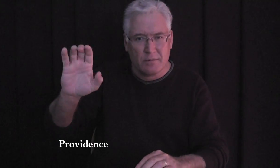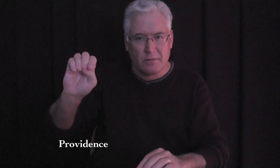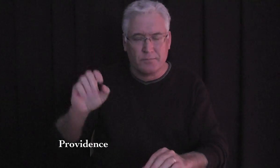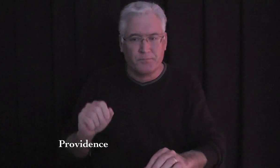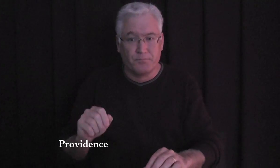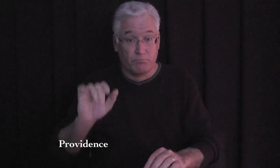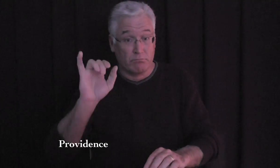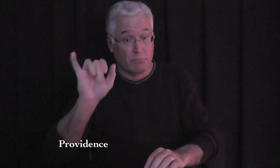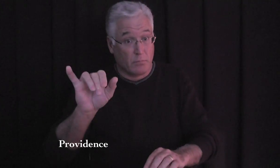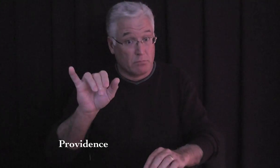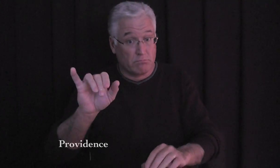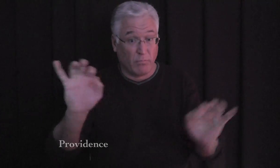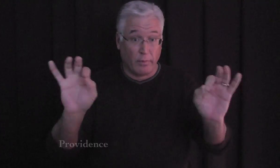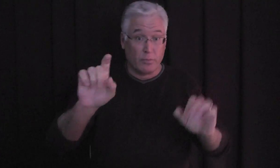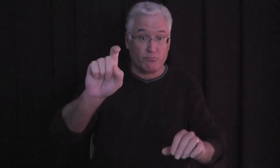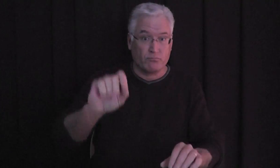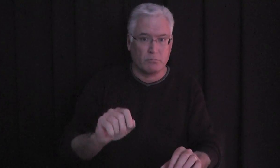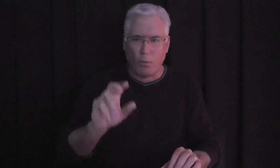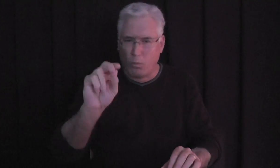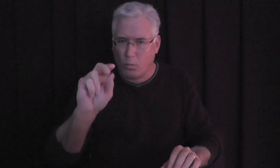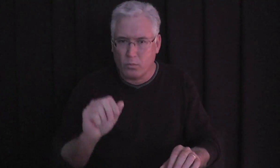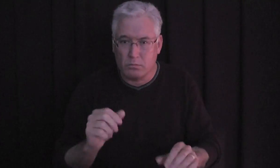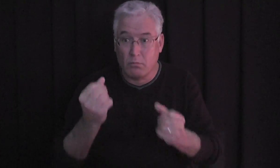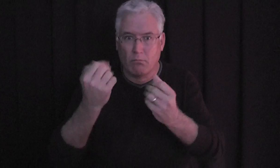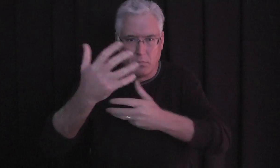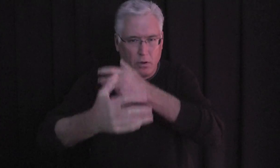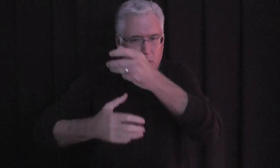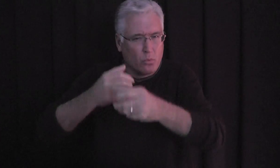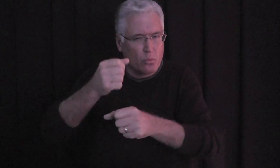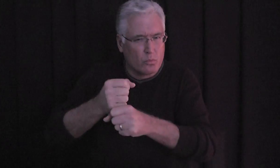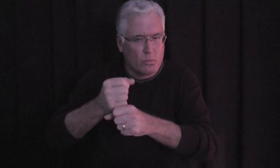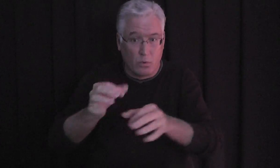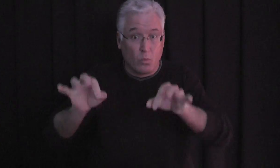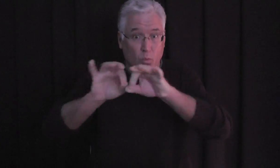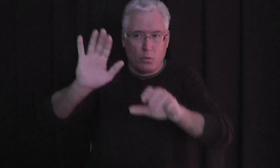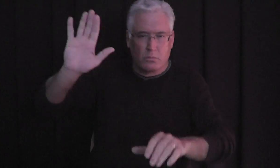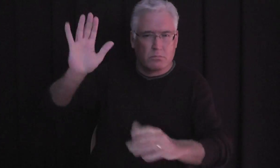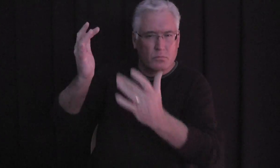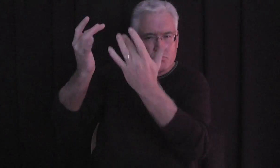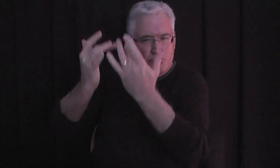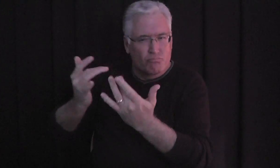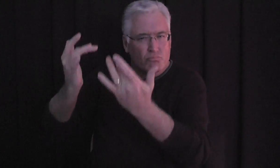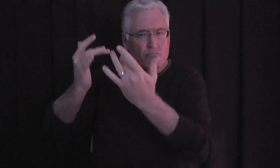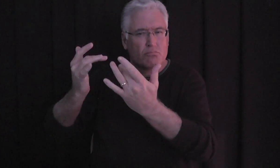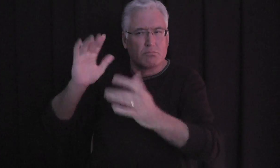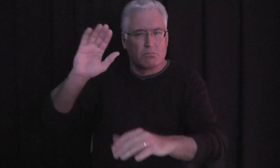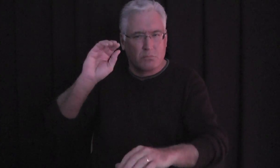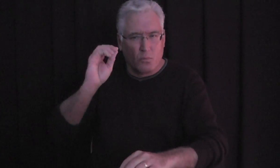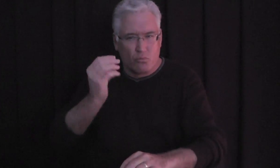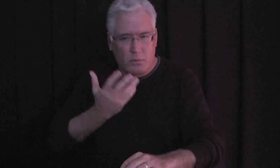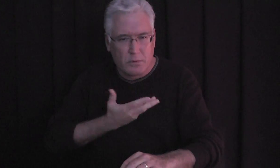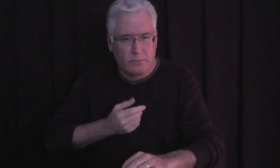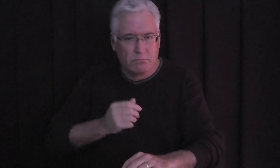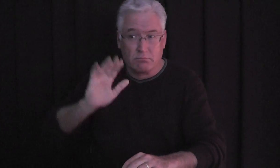for His providence towards us. Does that mean nothing? No, it's huge. We have years worth of His mercy